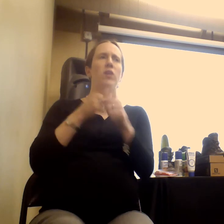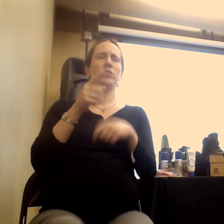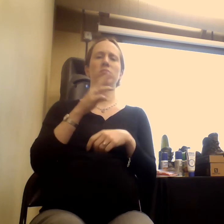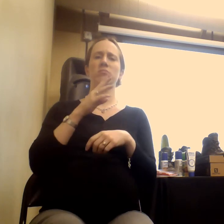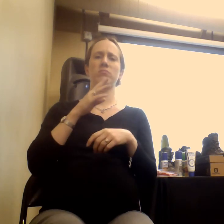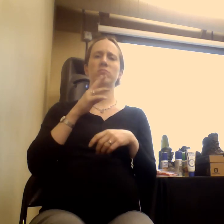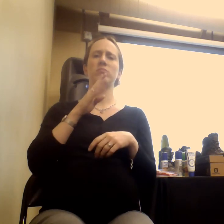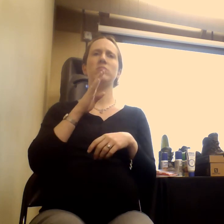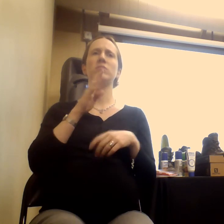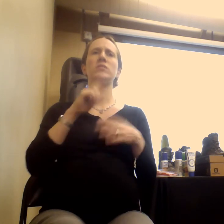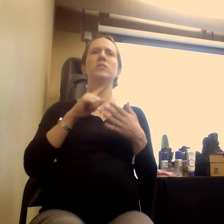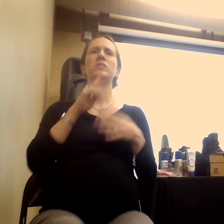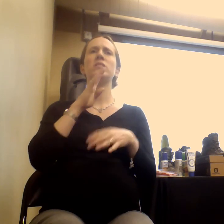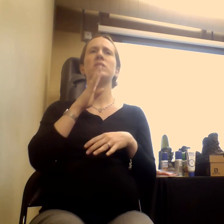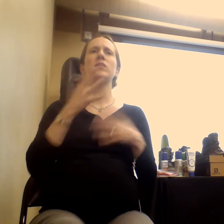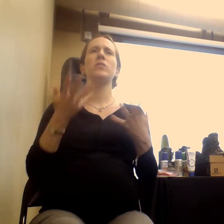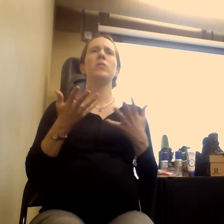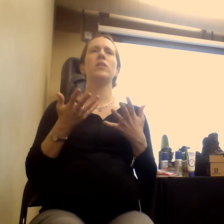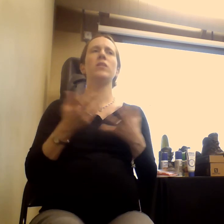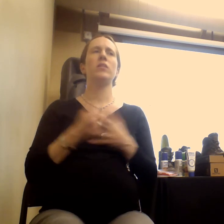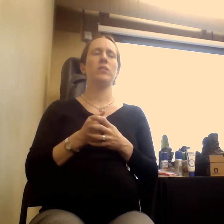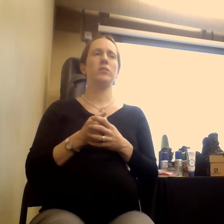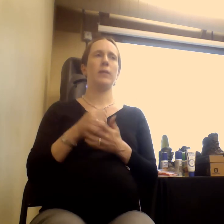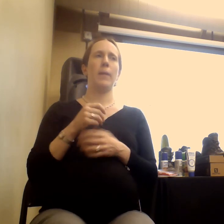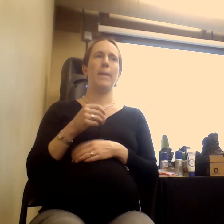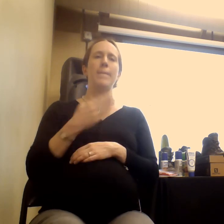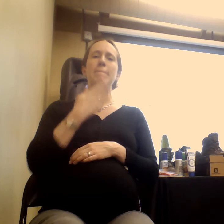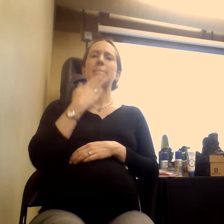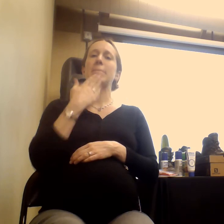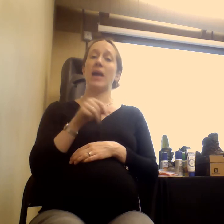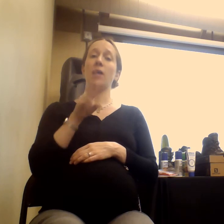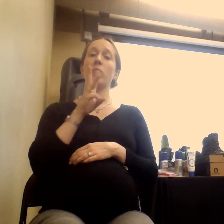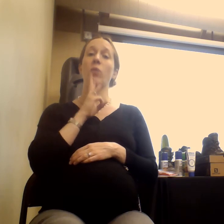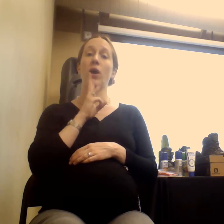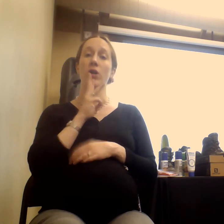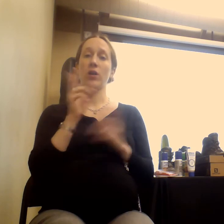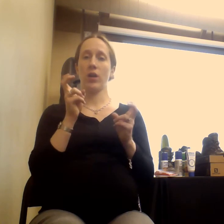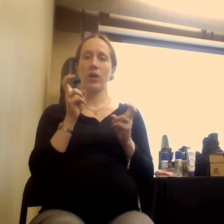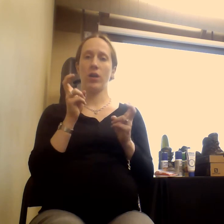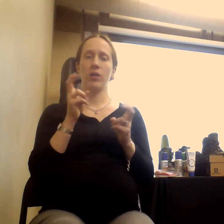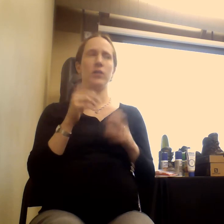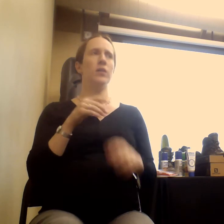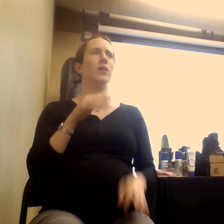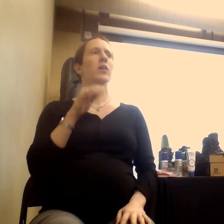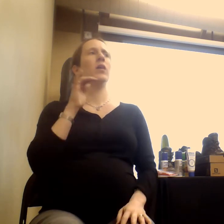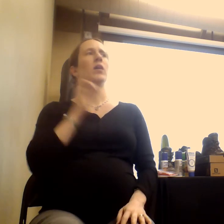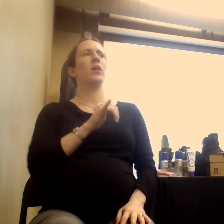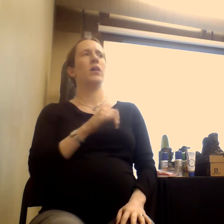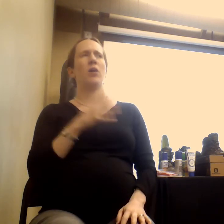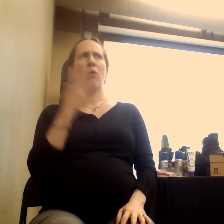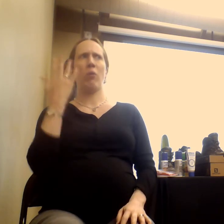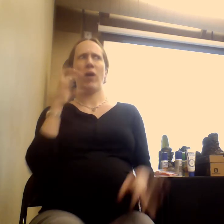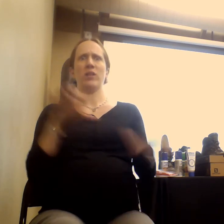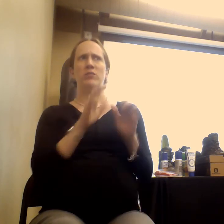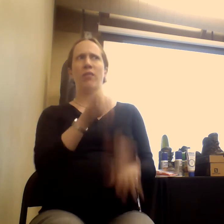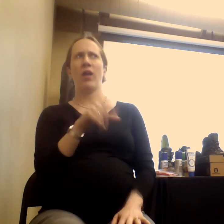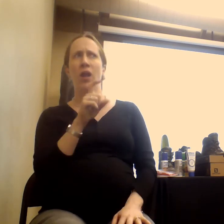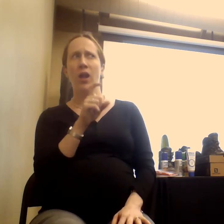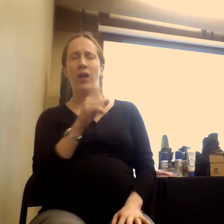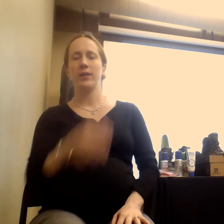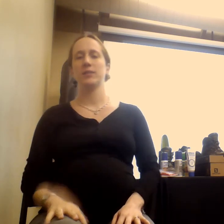Yeah, Why do you want to do that one? I've been asked that question a lot. And there's other races we do.